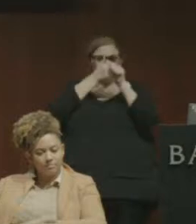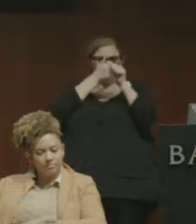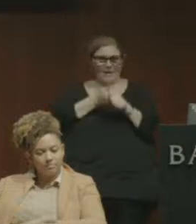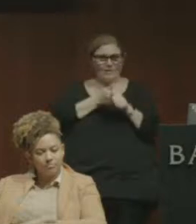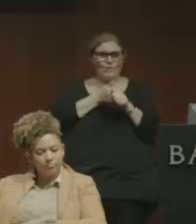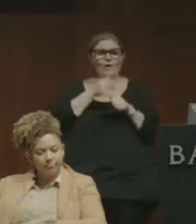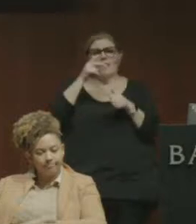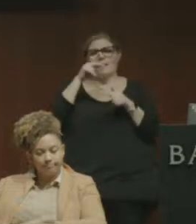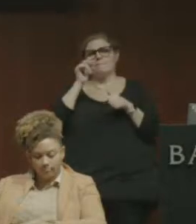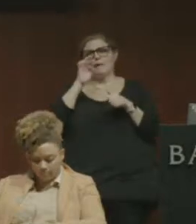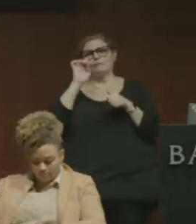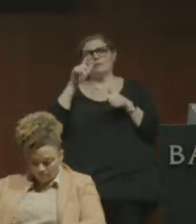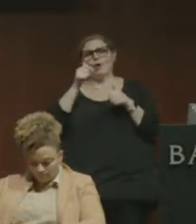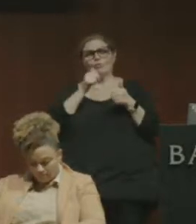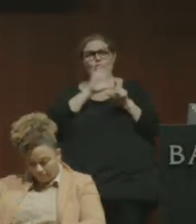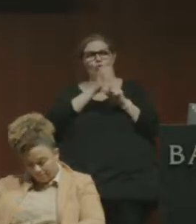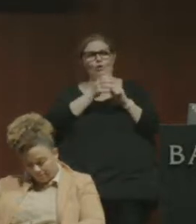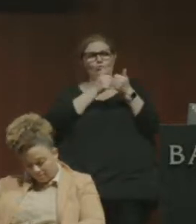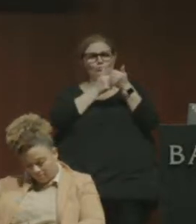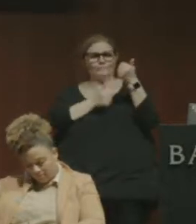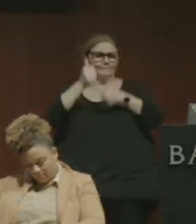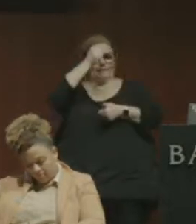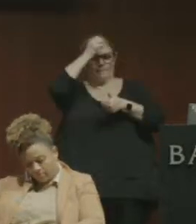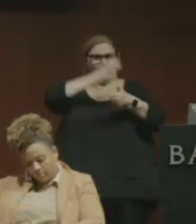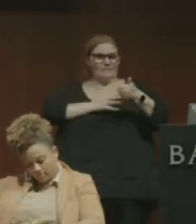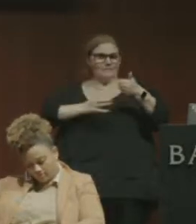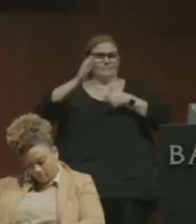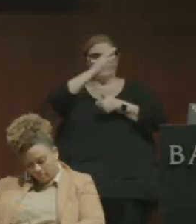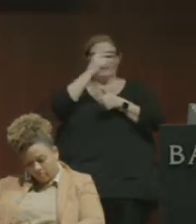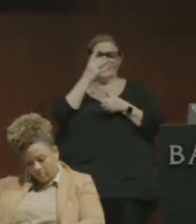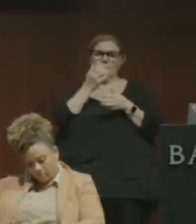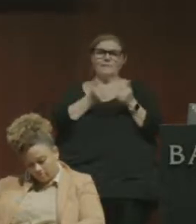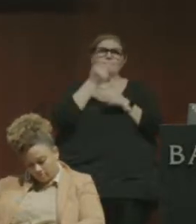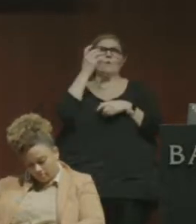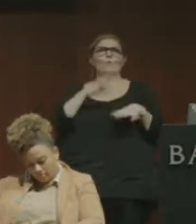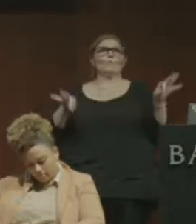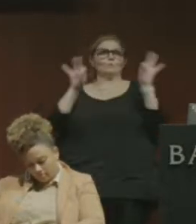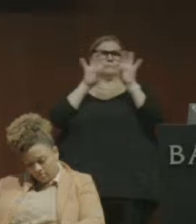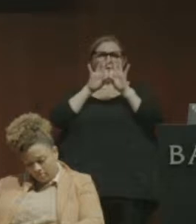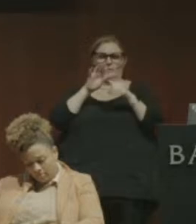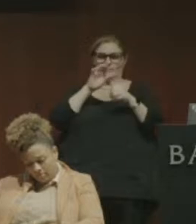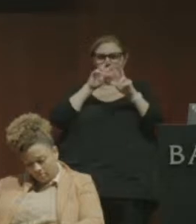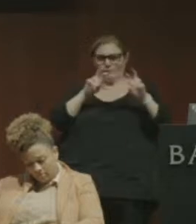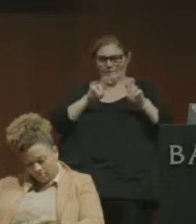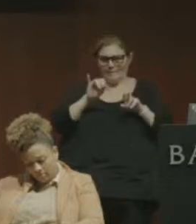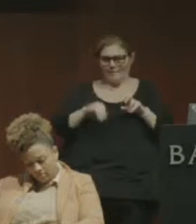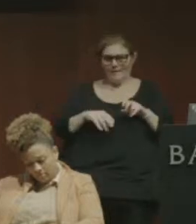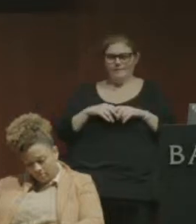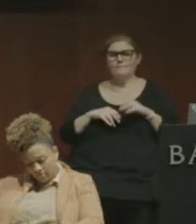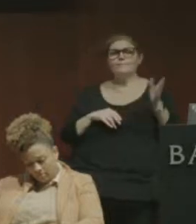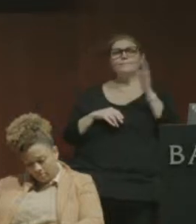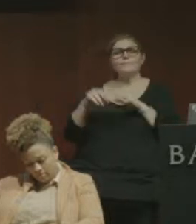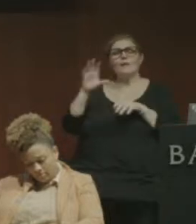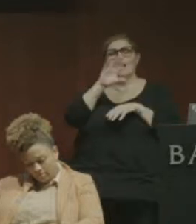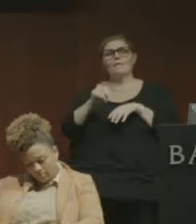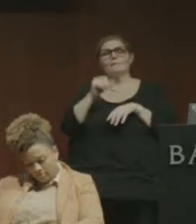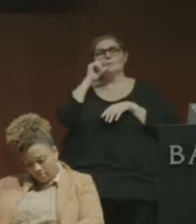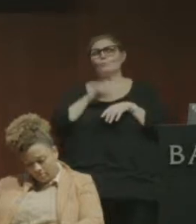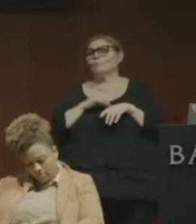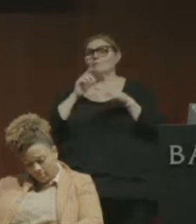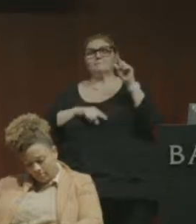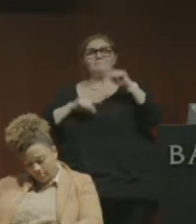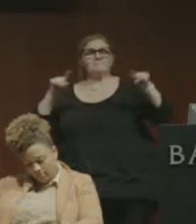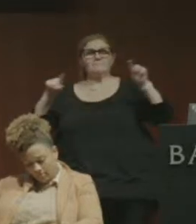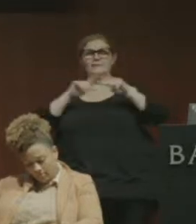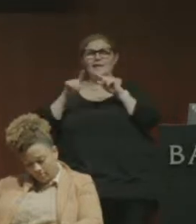and patriarchal culture as the most important unit of analysis. As such, while African women from all walks of